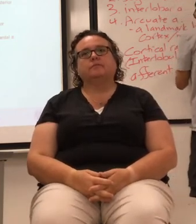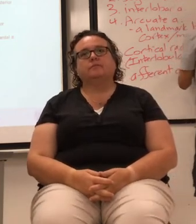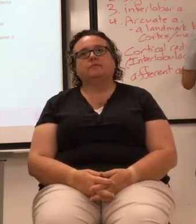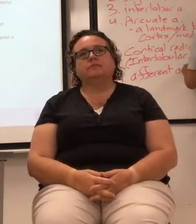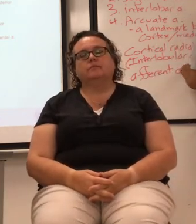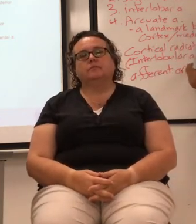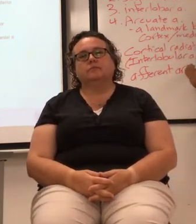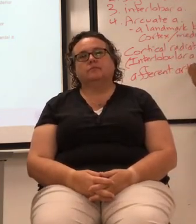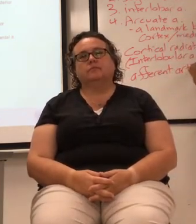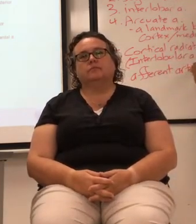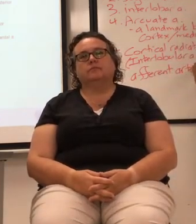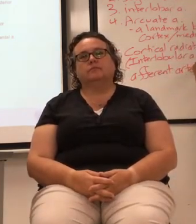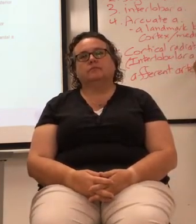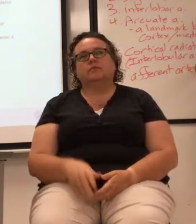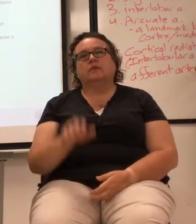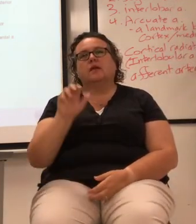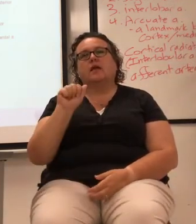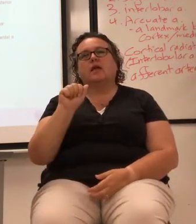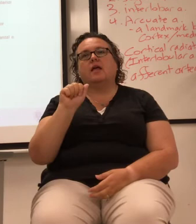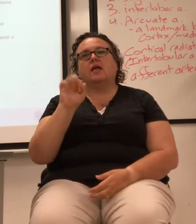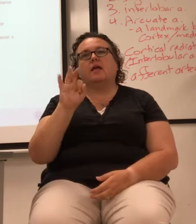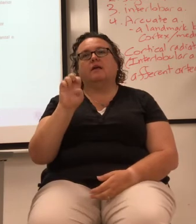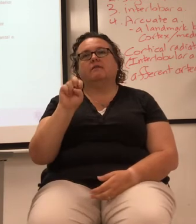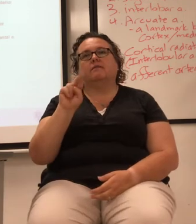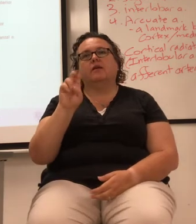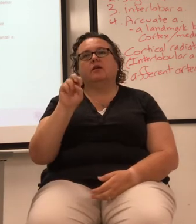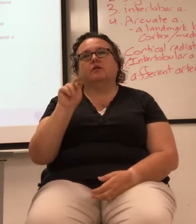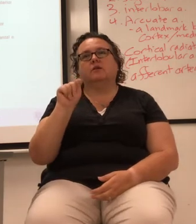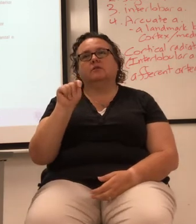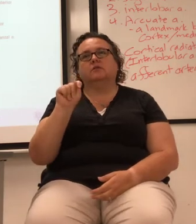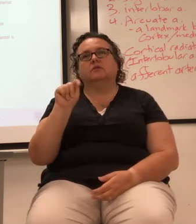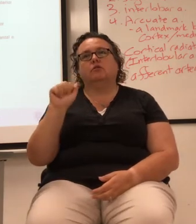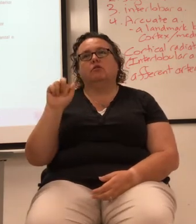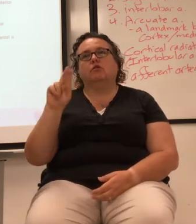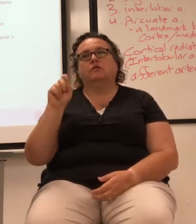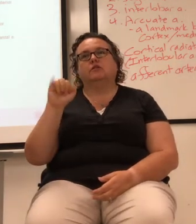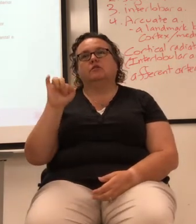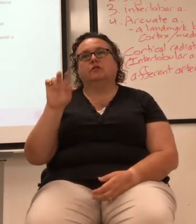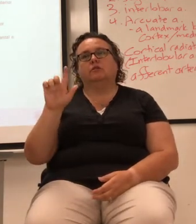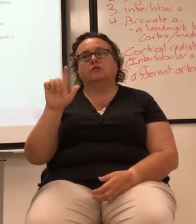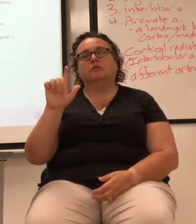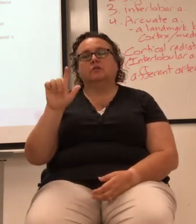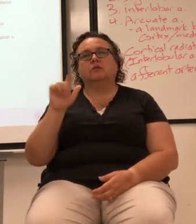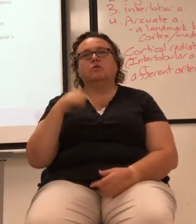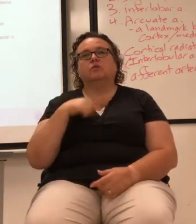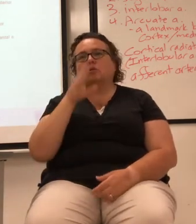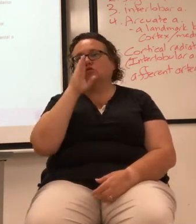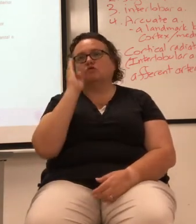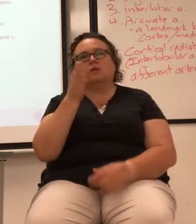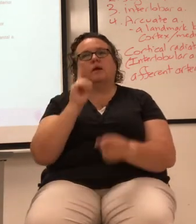Afferent arteriole that goes straight to glomerulus, which I already drew.